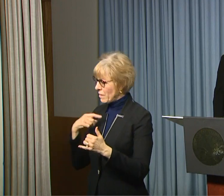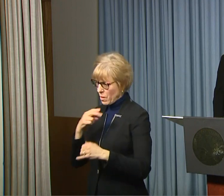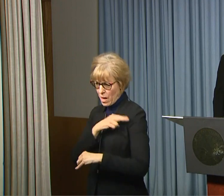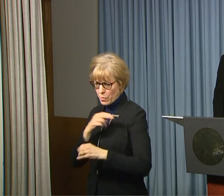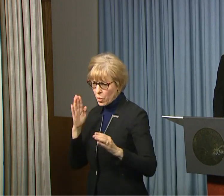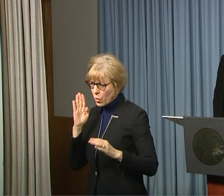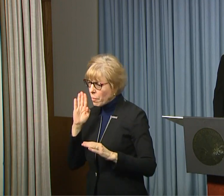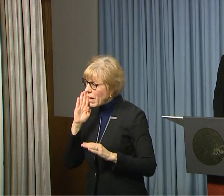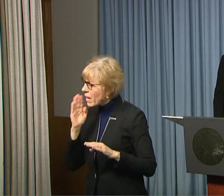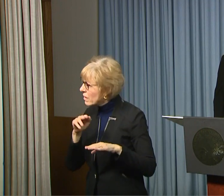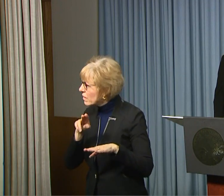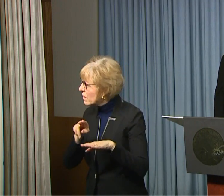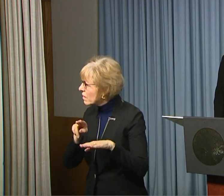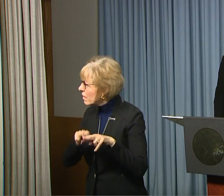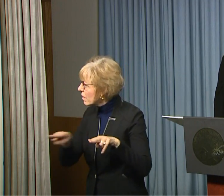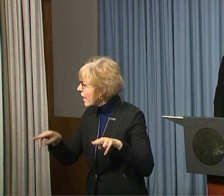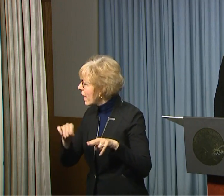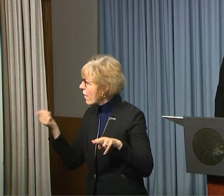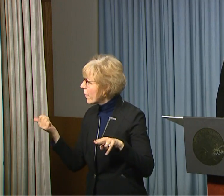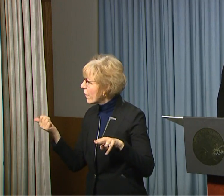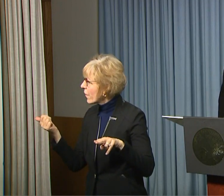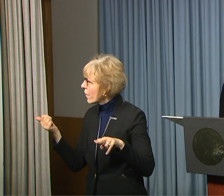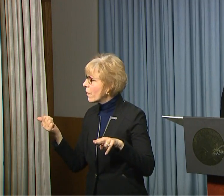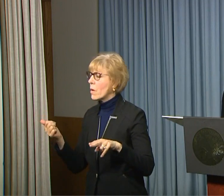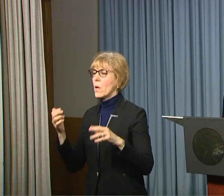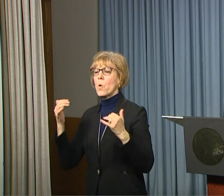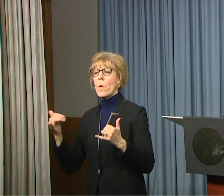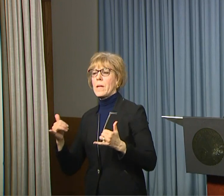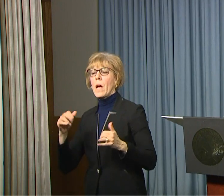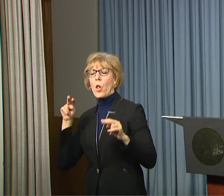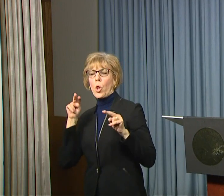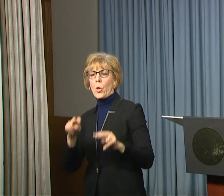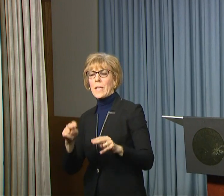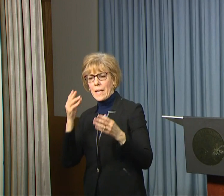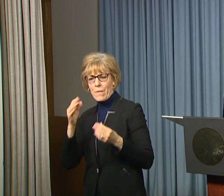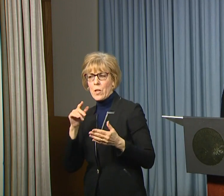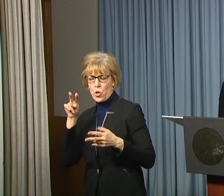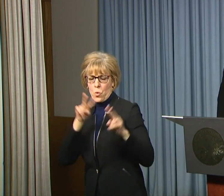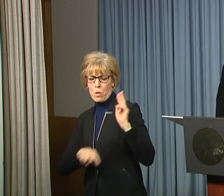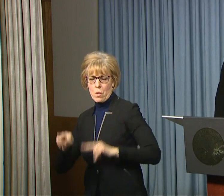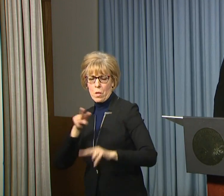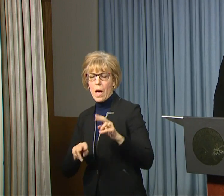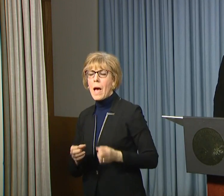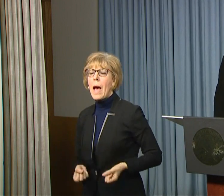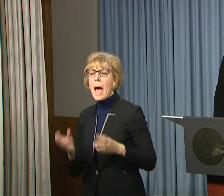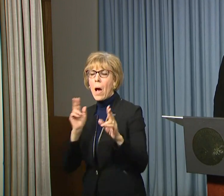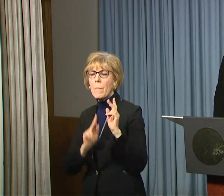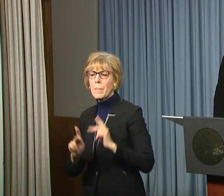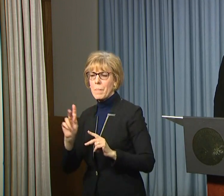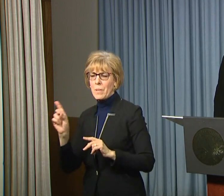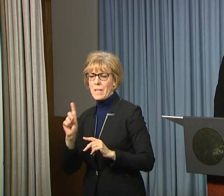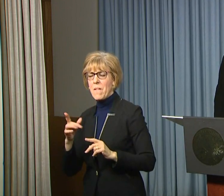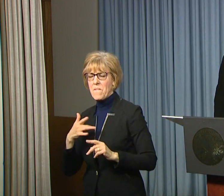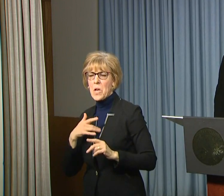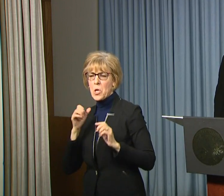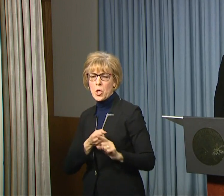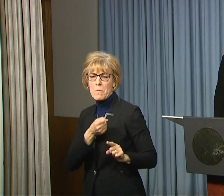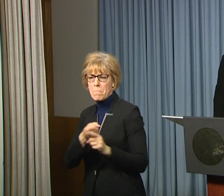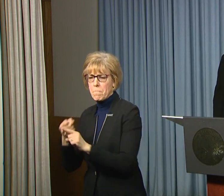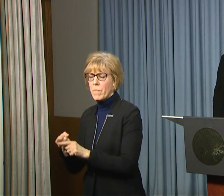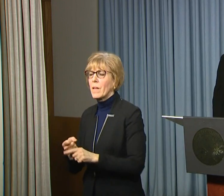And how many at this rate, yeah, the data that you are looking at, how many people in Denver